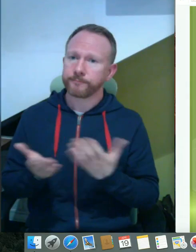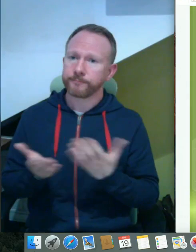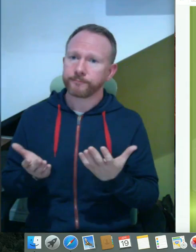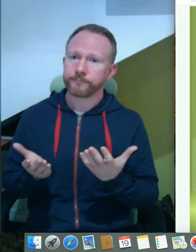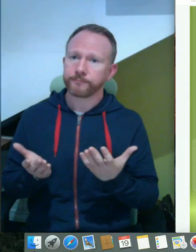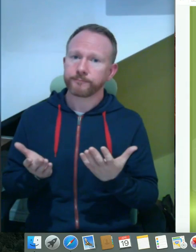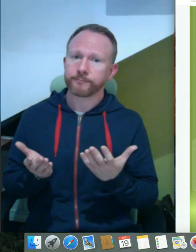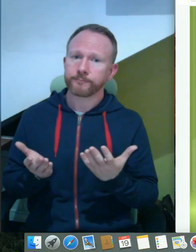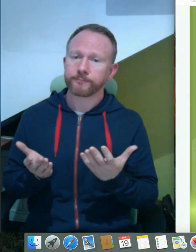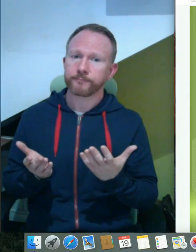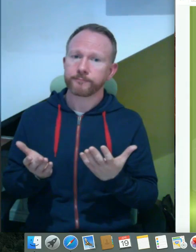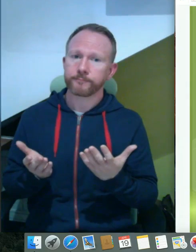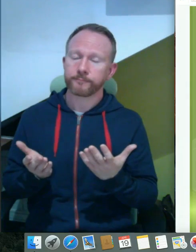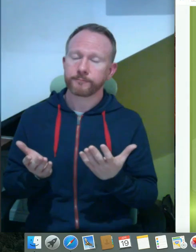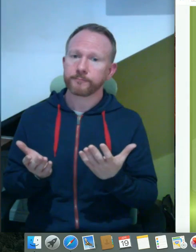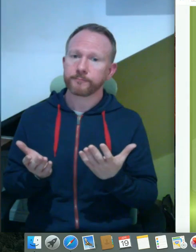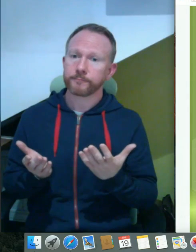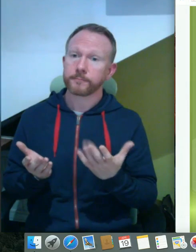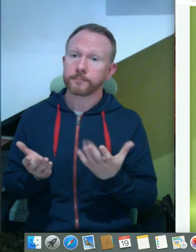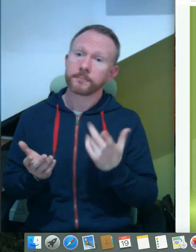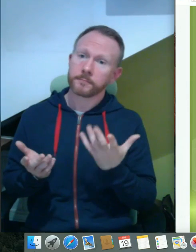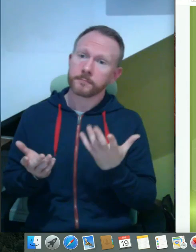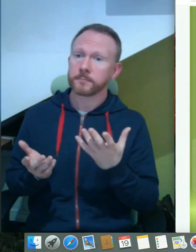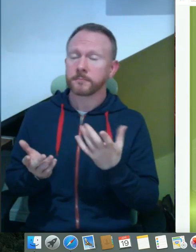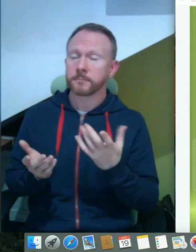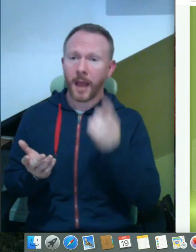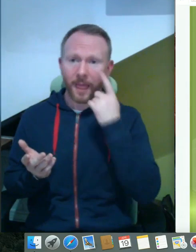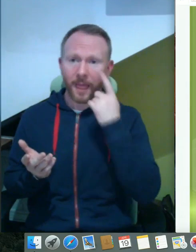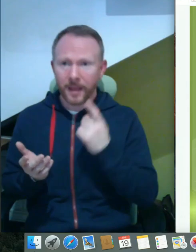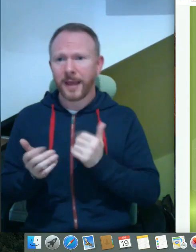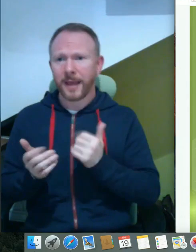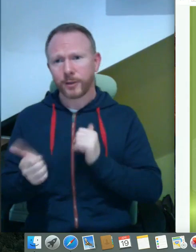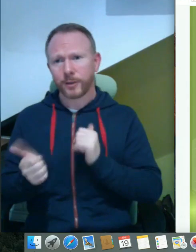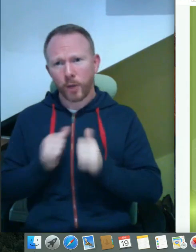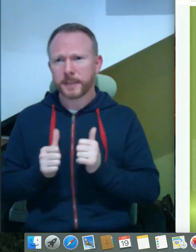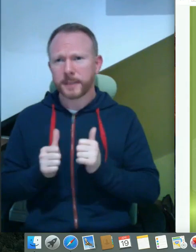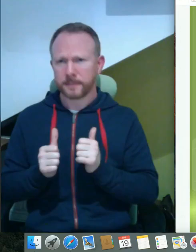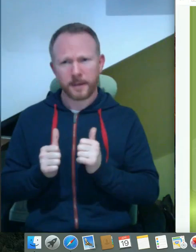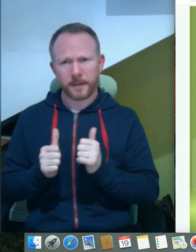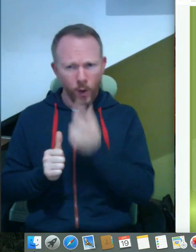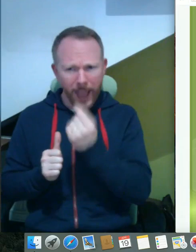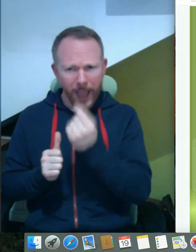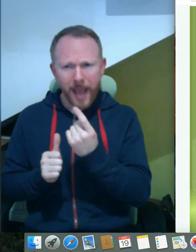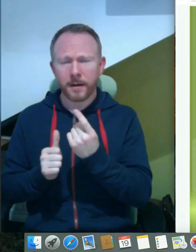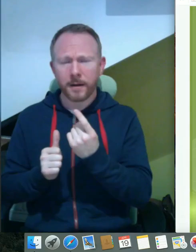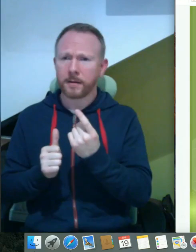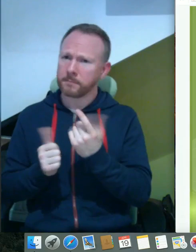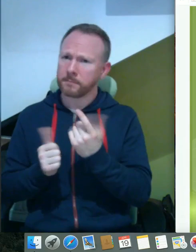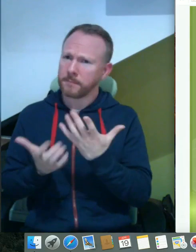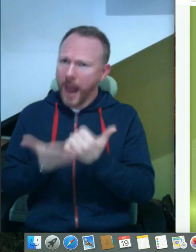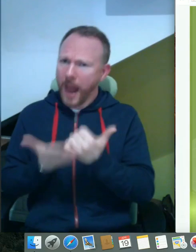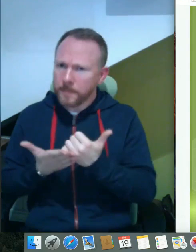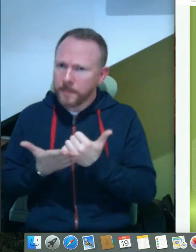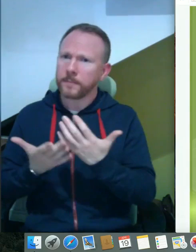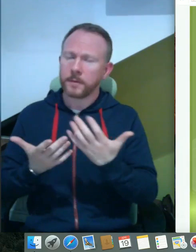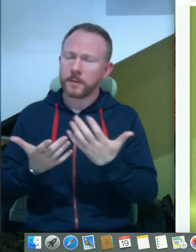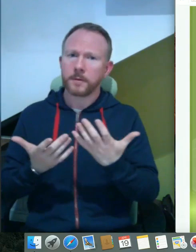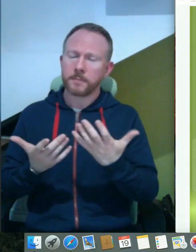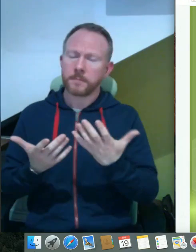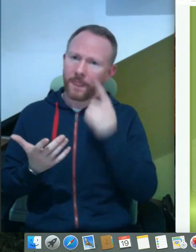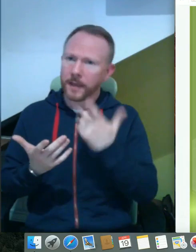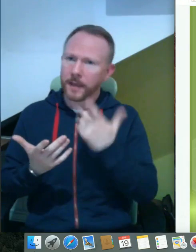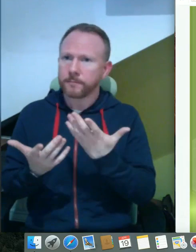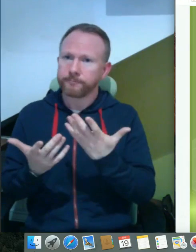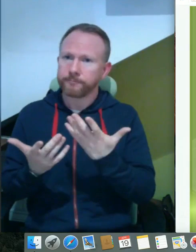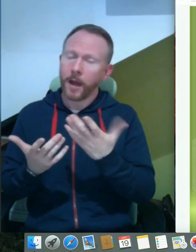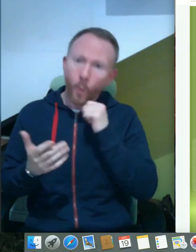definitely preferable to make much more use of it, and I intend to do so. I think that it might